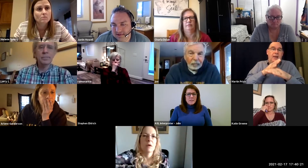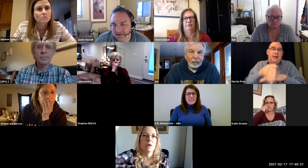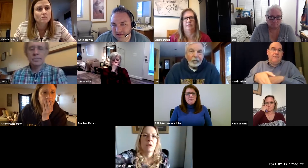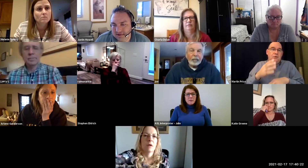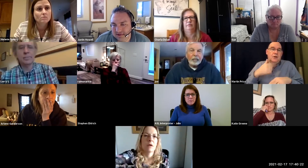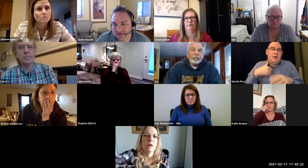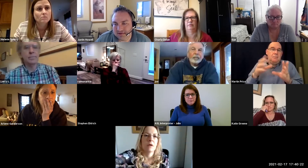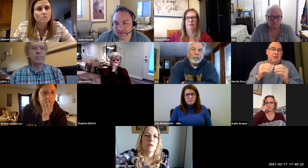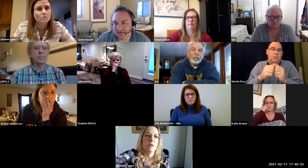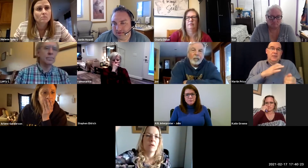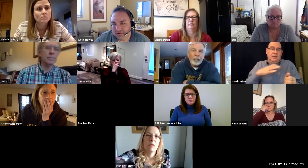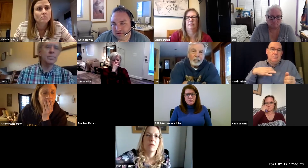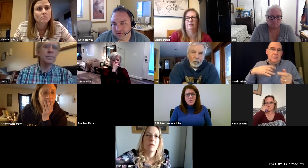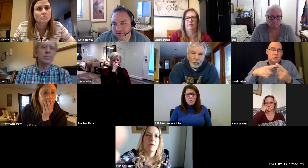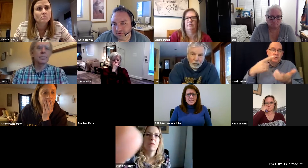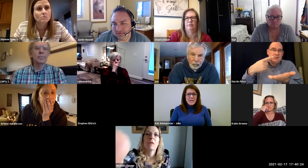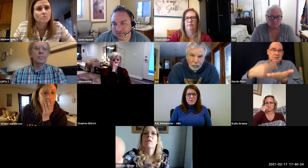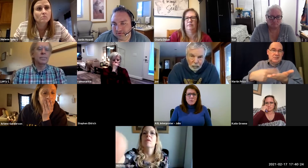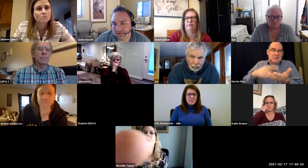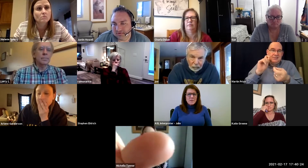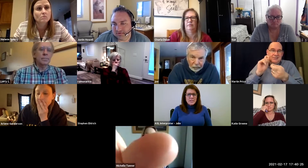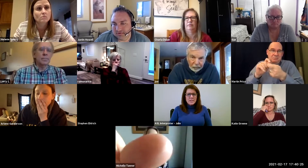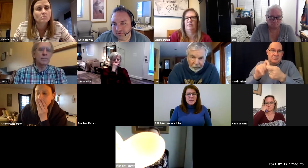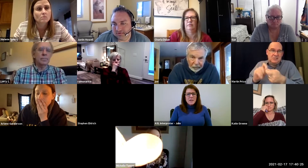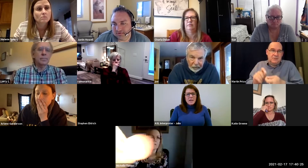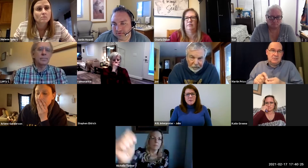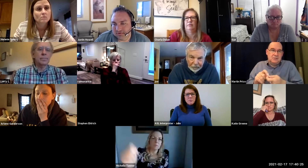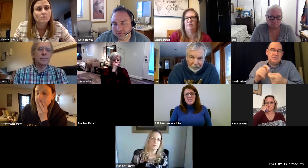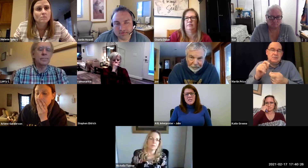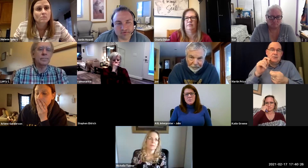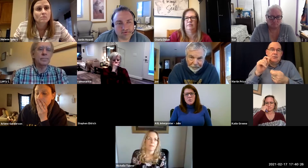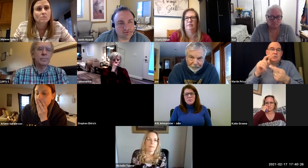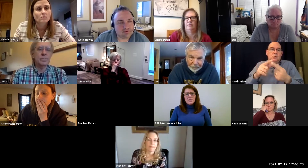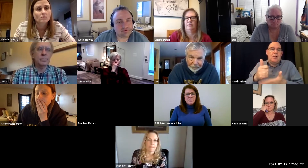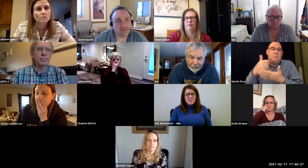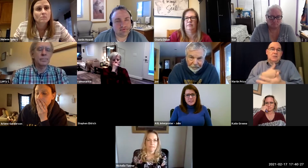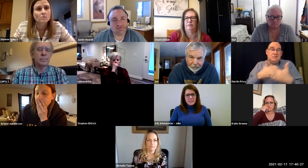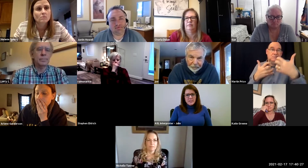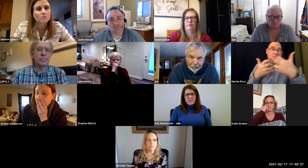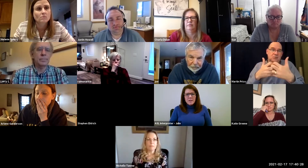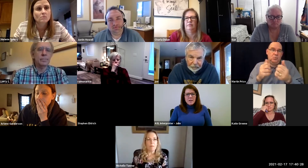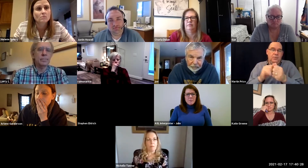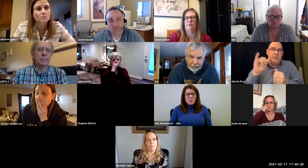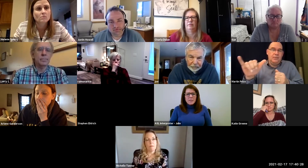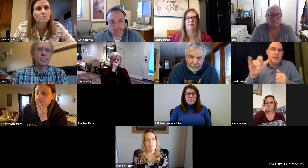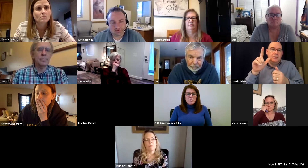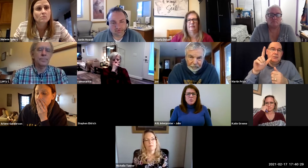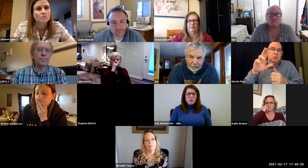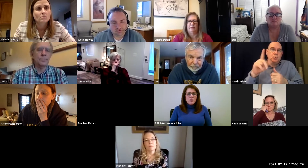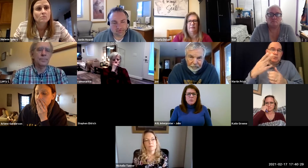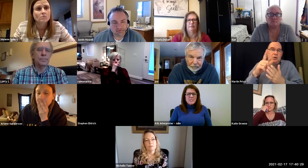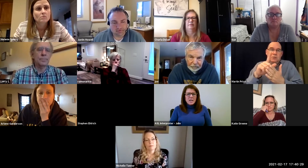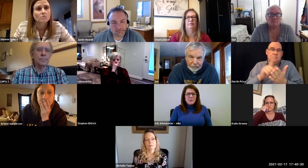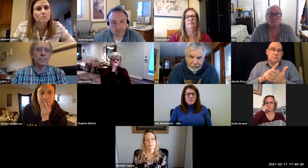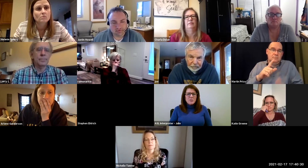you an email once I meet with the committee, and we'll discuss more specifically what we can do to